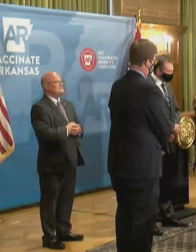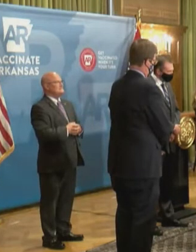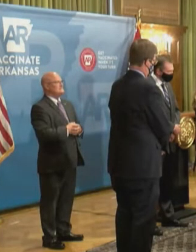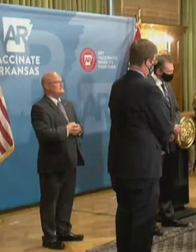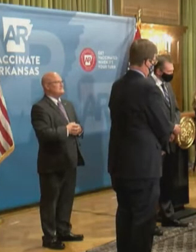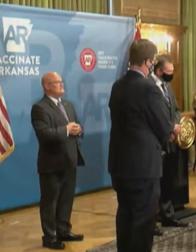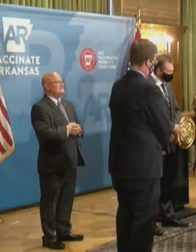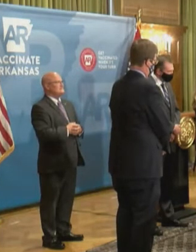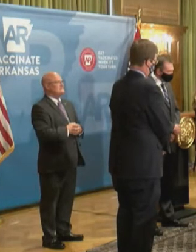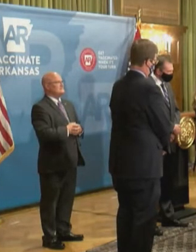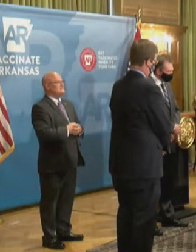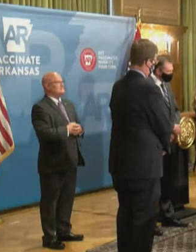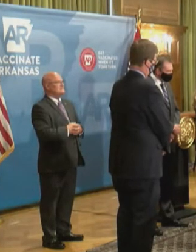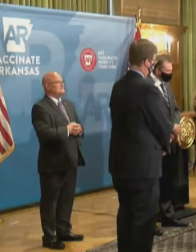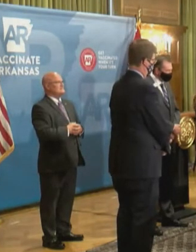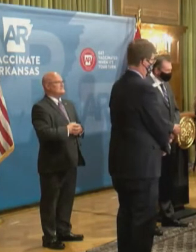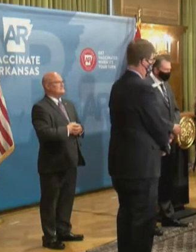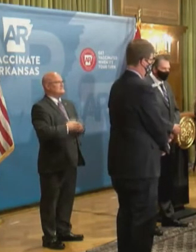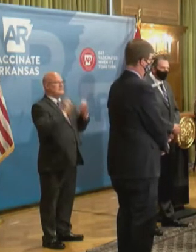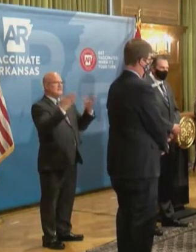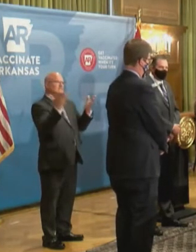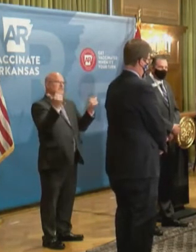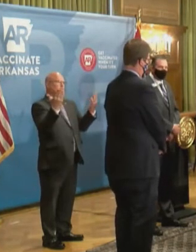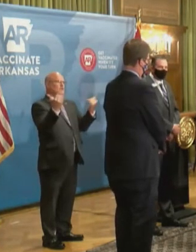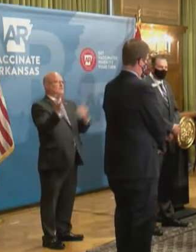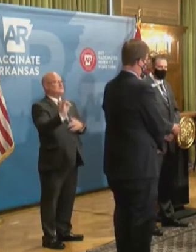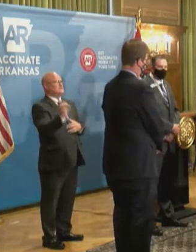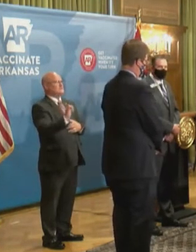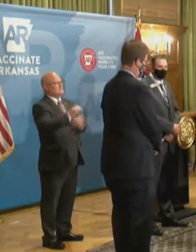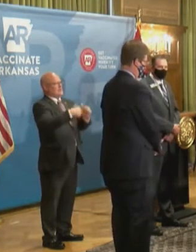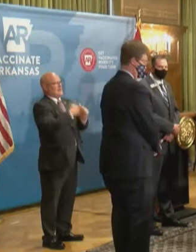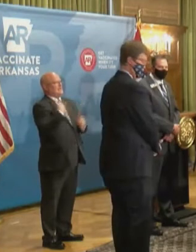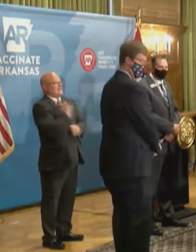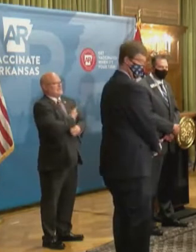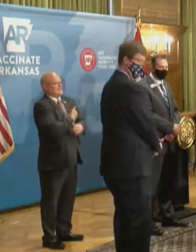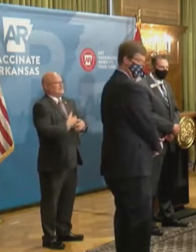Yeah. And could the educators come on over here behind too?